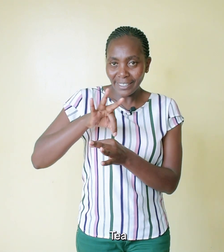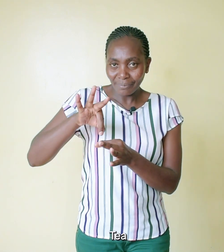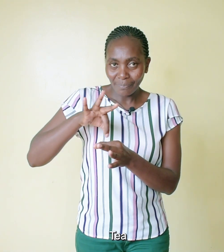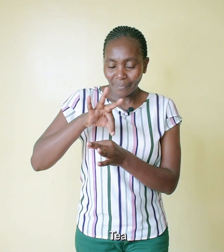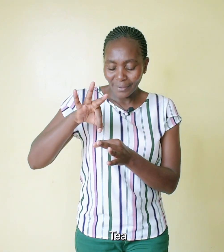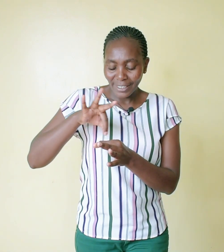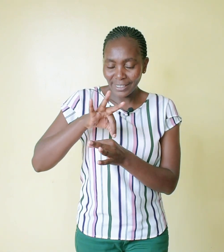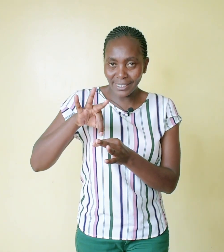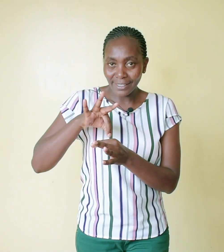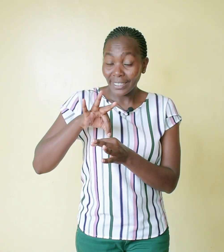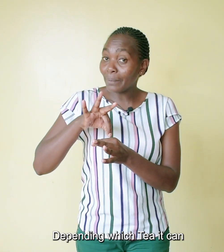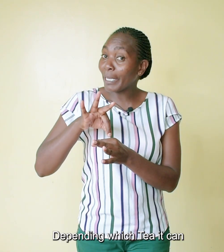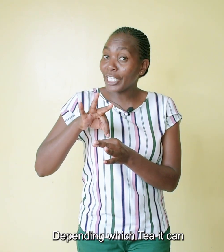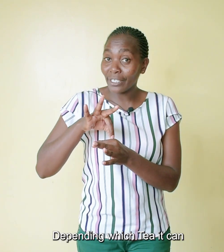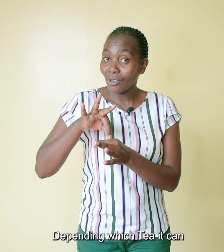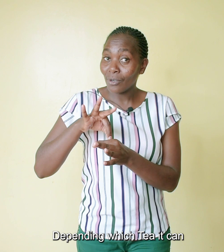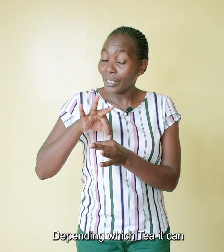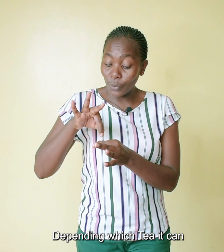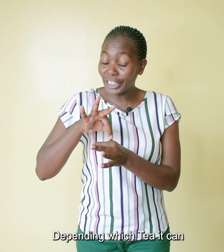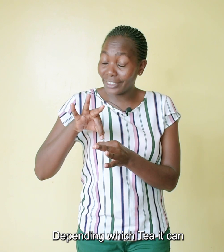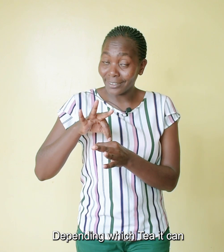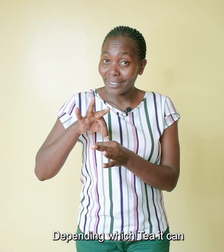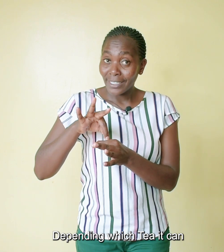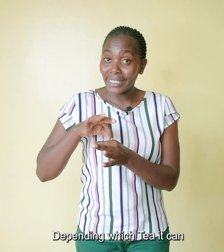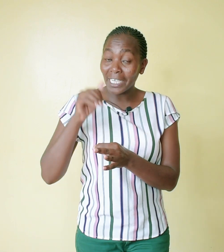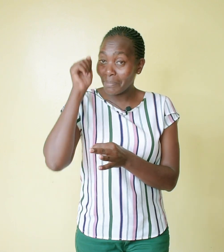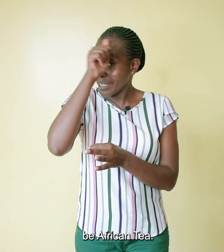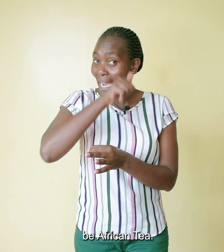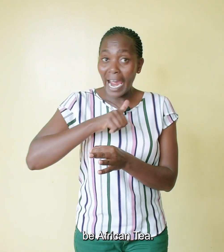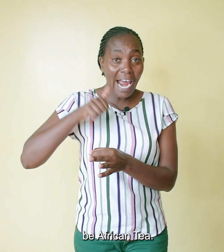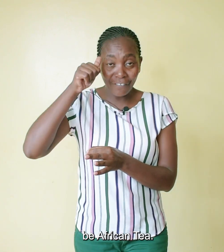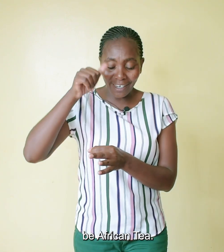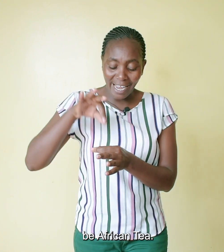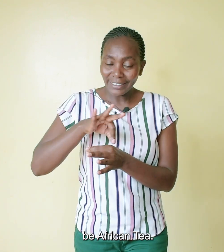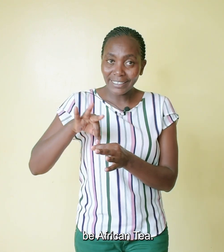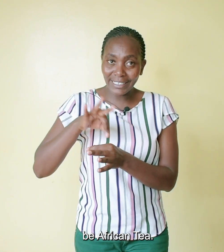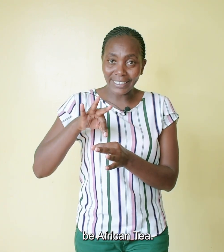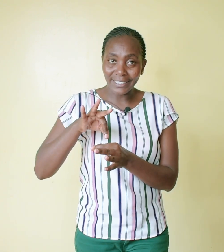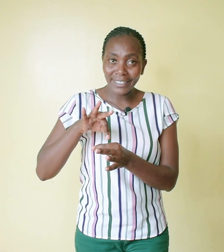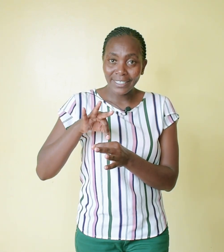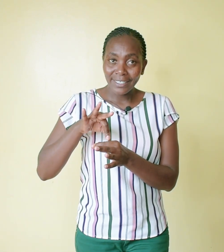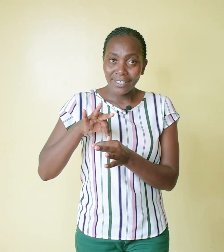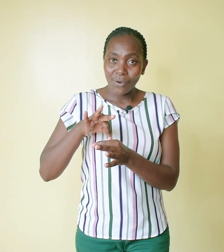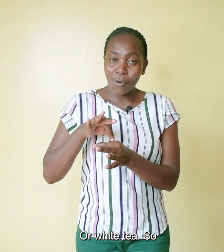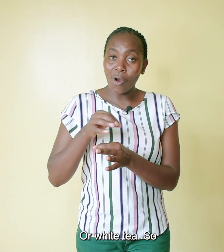Tea. Tea. Depending which tea. It can be African tea